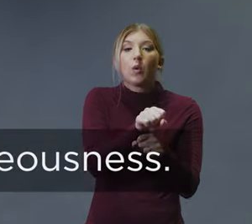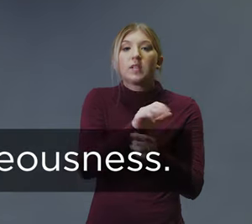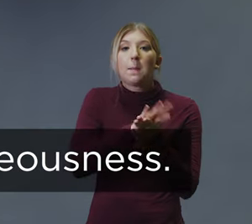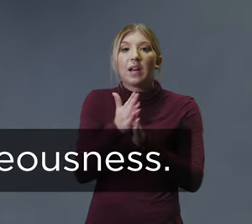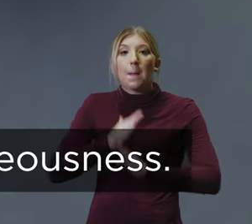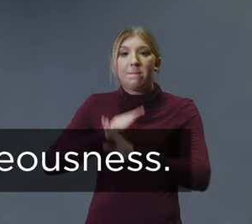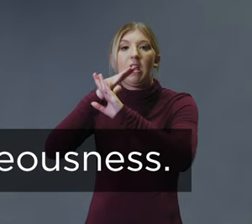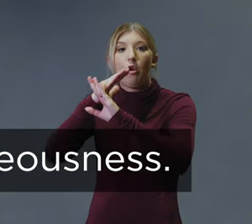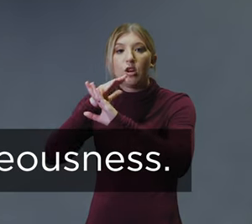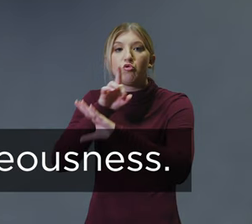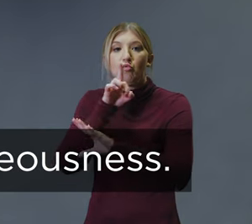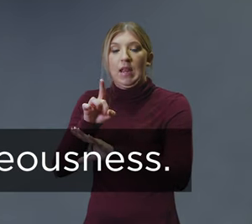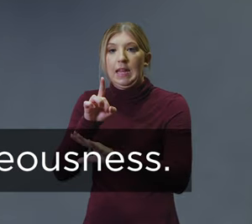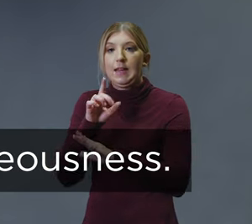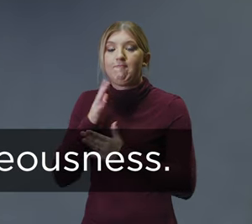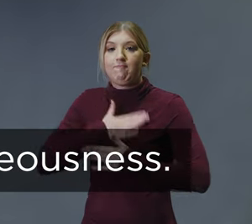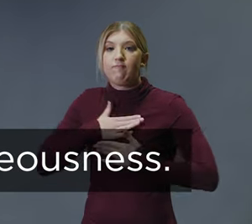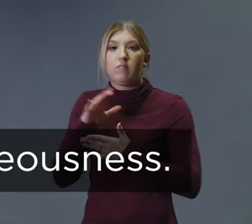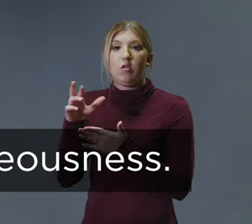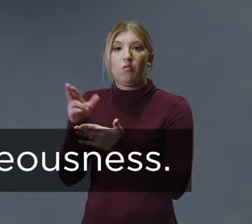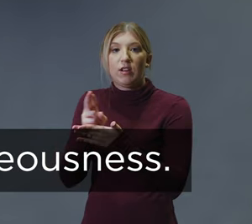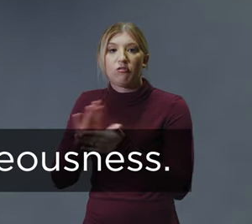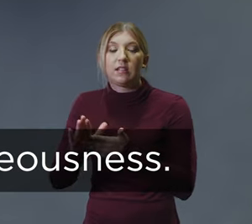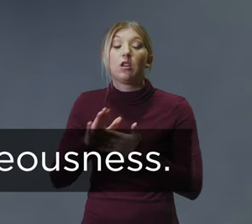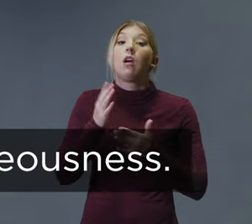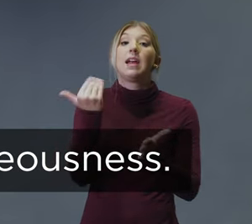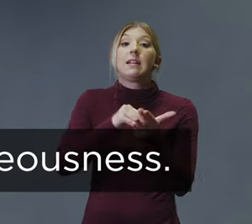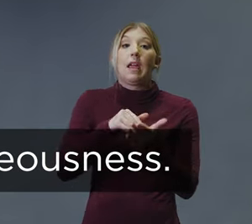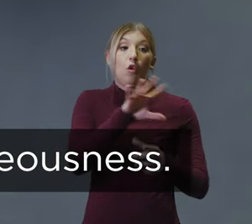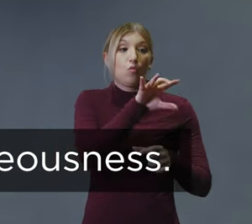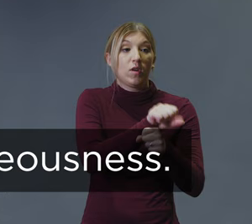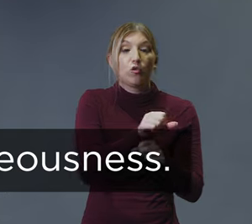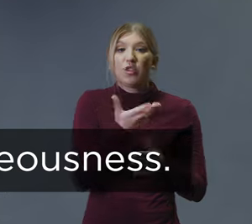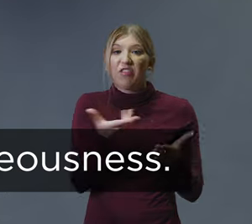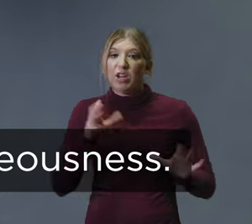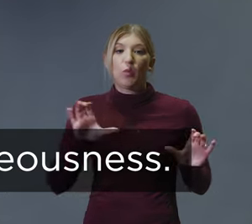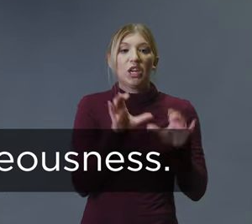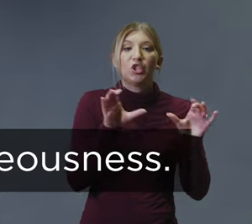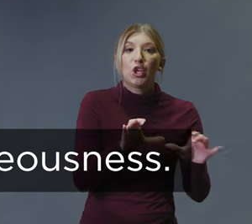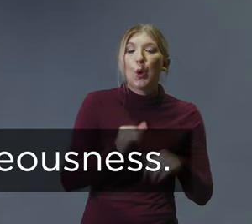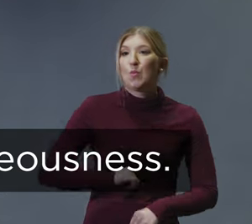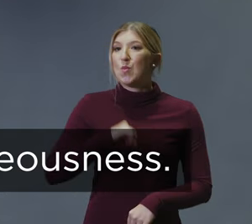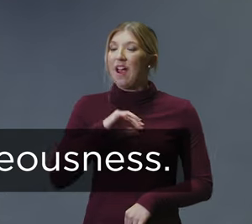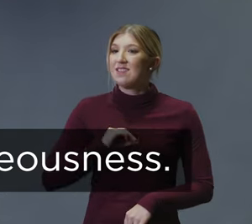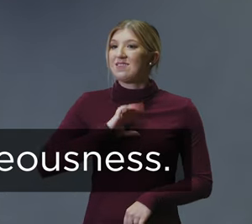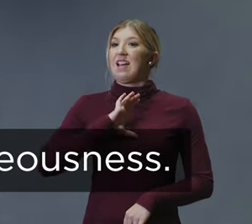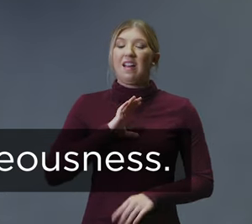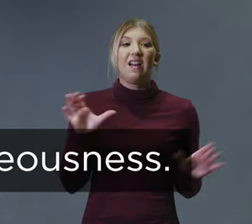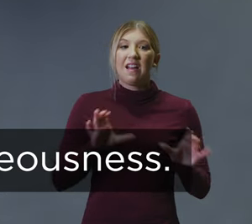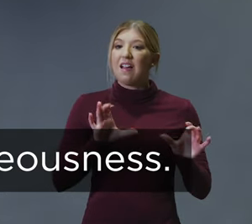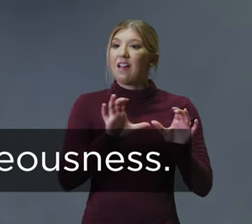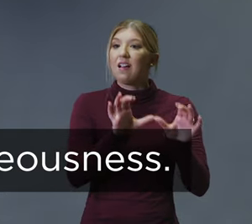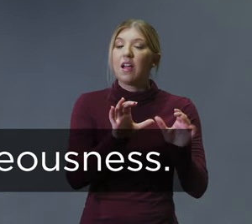to righteousness. I'll say that again. Rituals, the things that we do, the things that we pride ourselves in moving forward